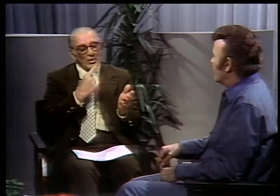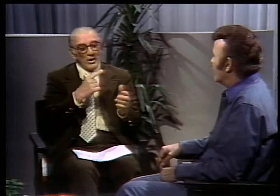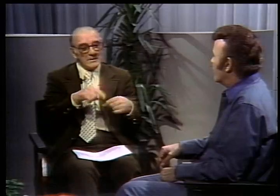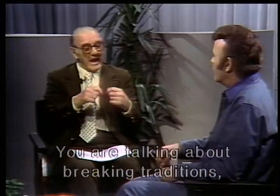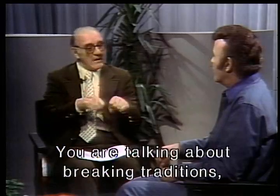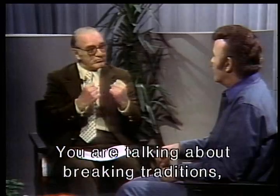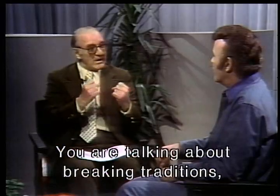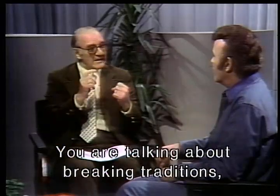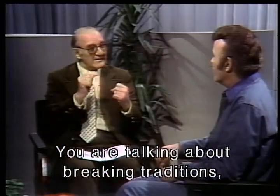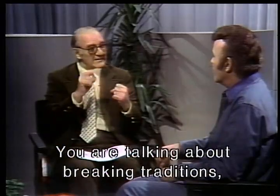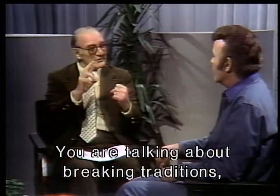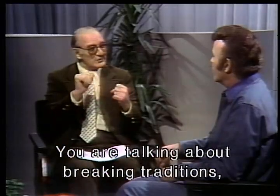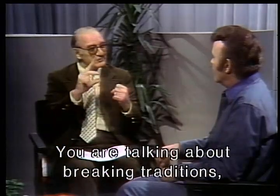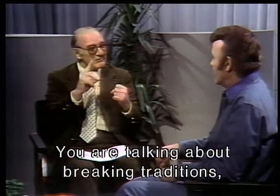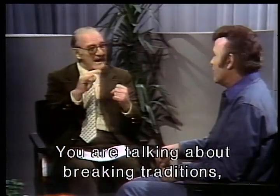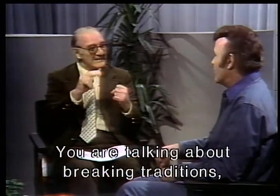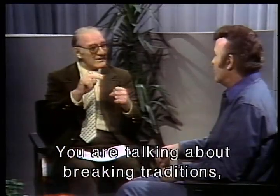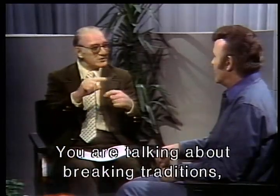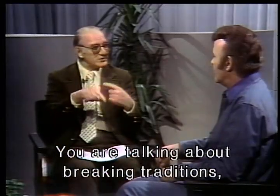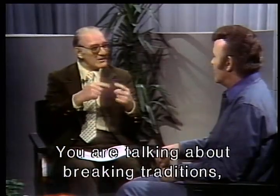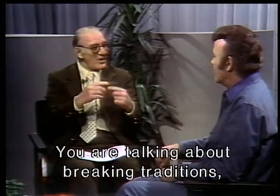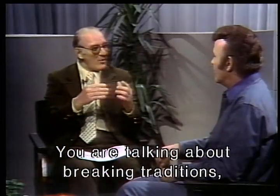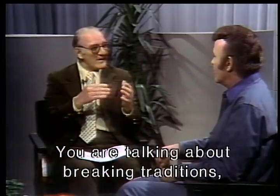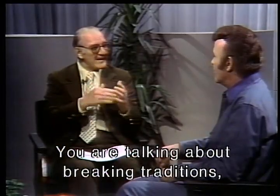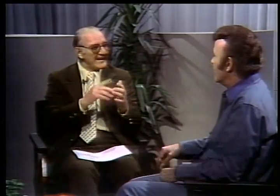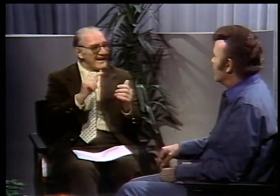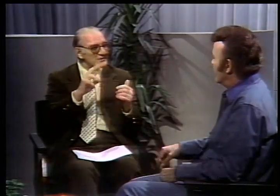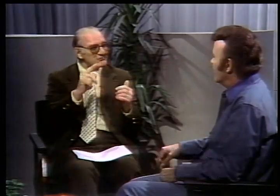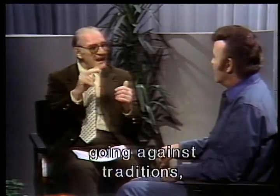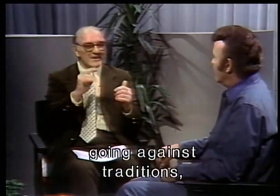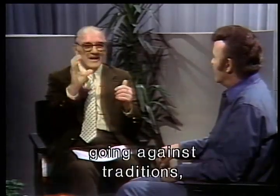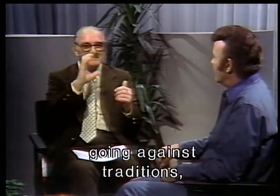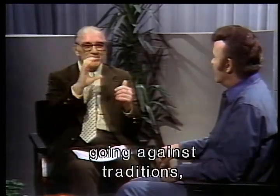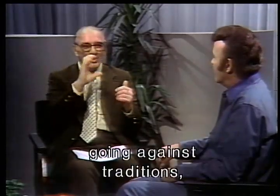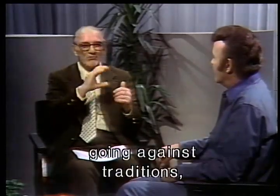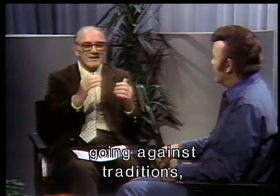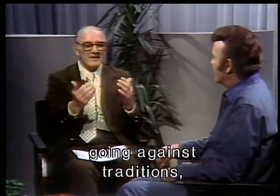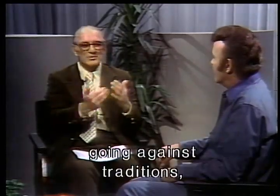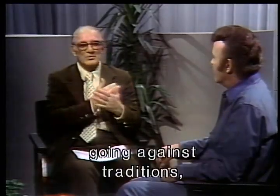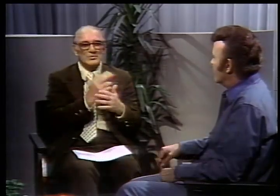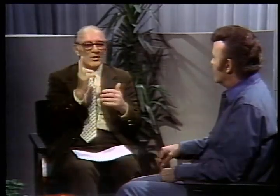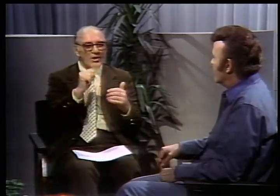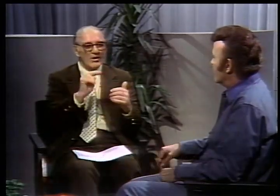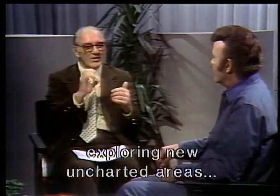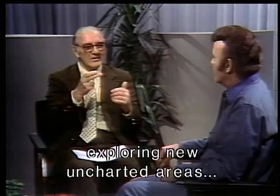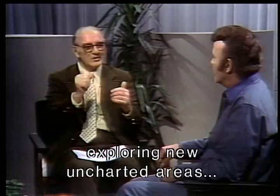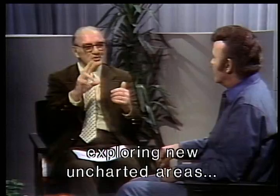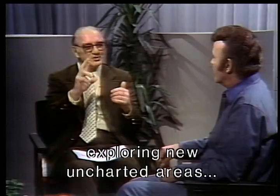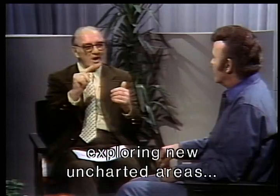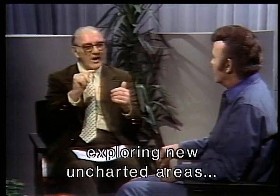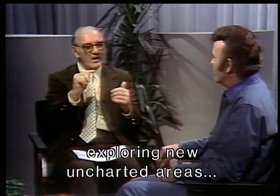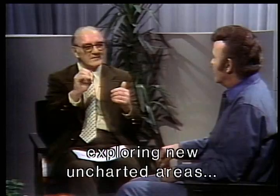talked about Bragg and try different going again, try exploring new